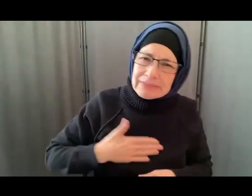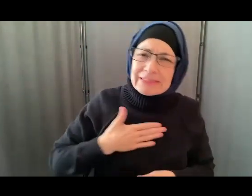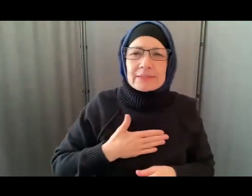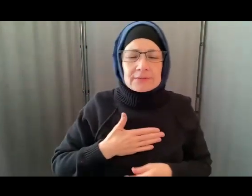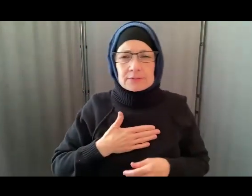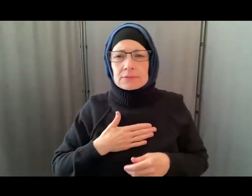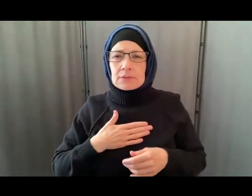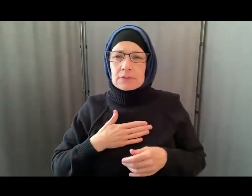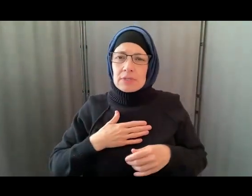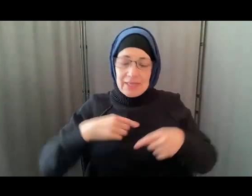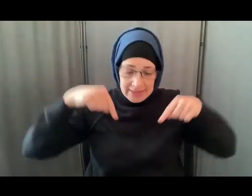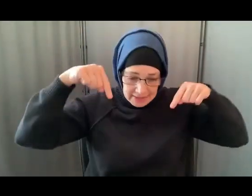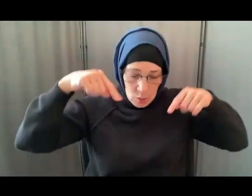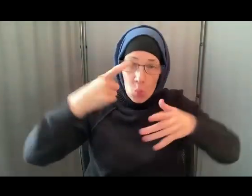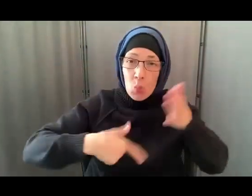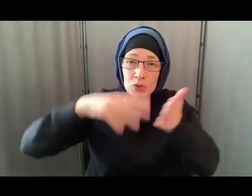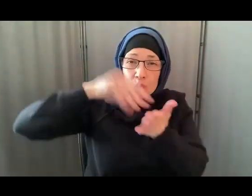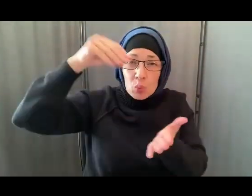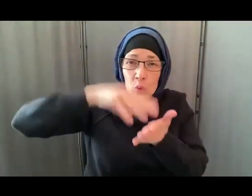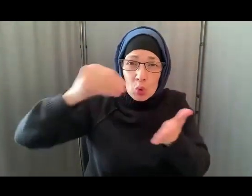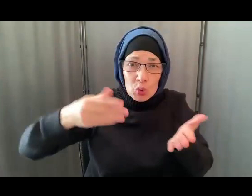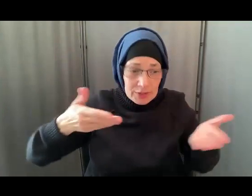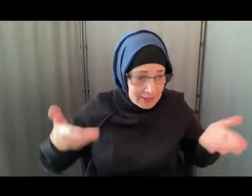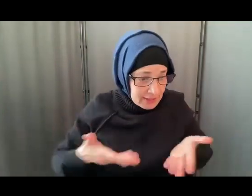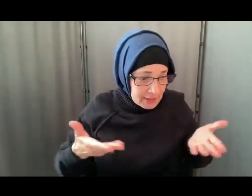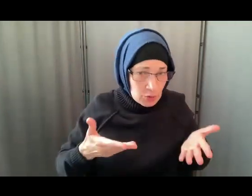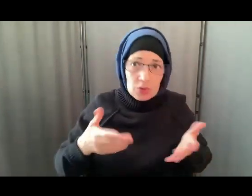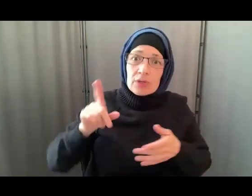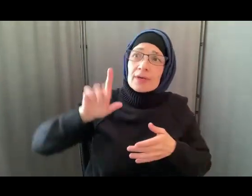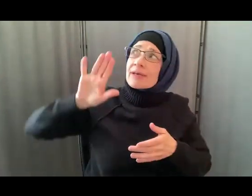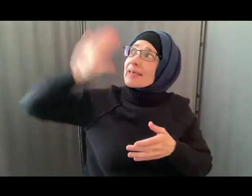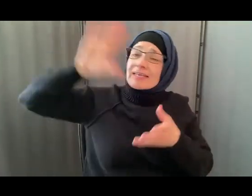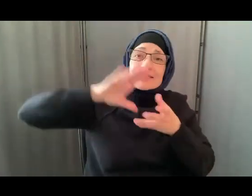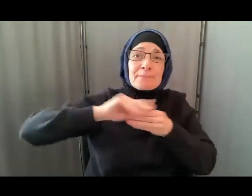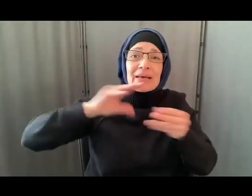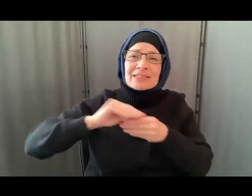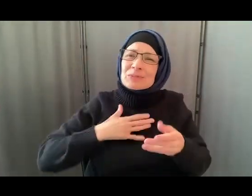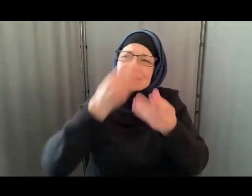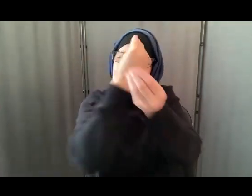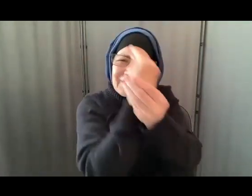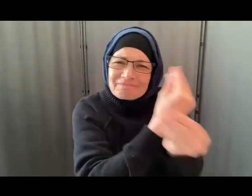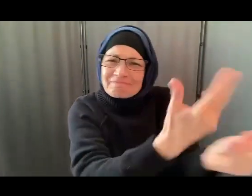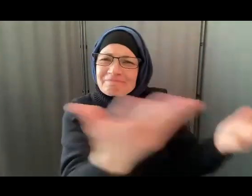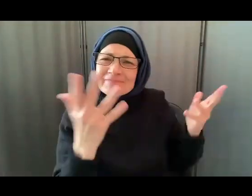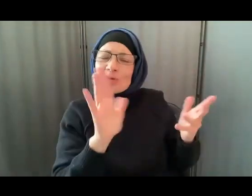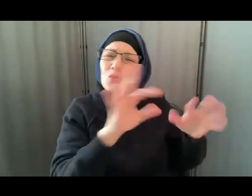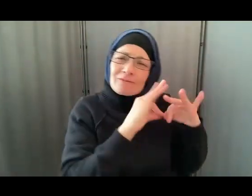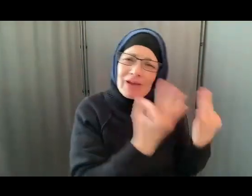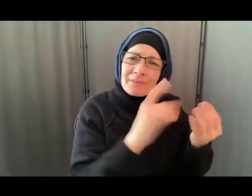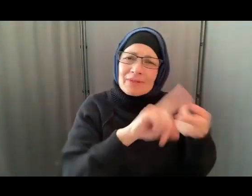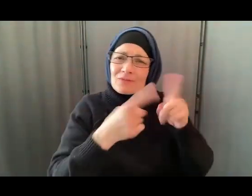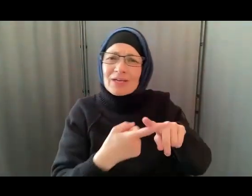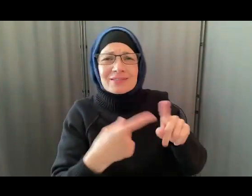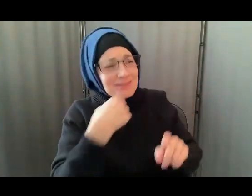Allah known to your family and your friends. Invite them to attend, or at